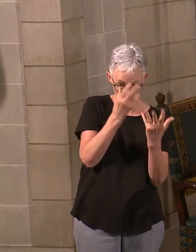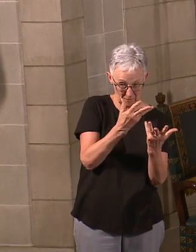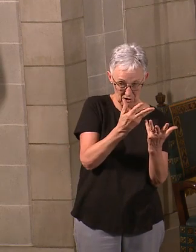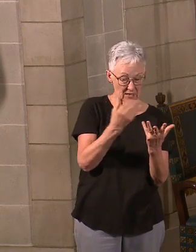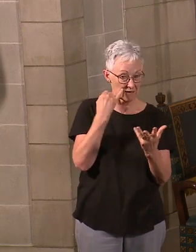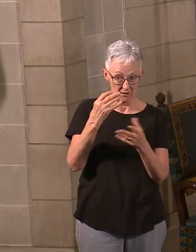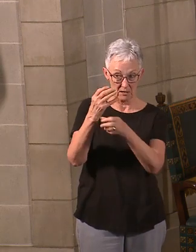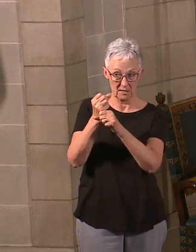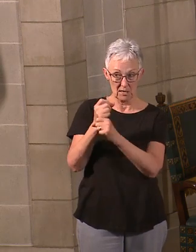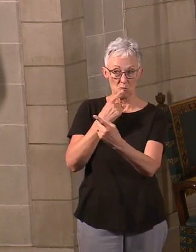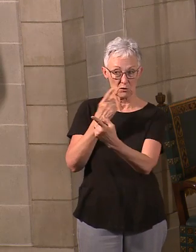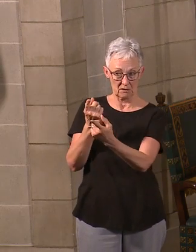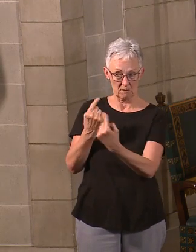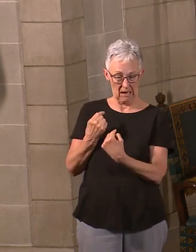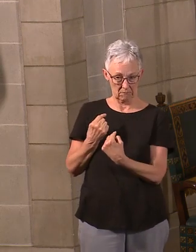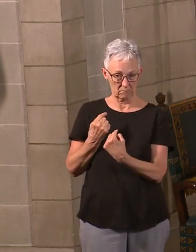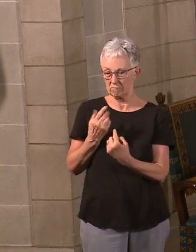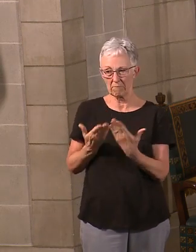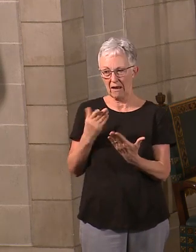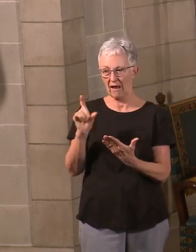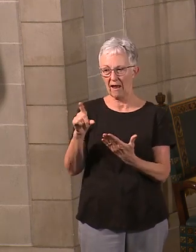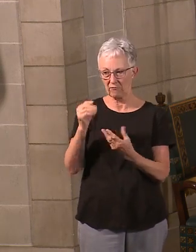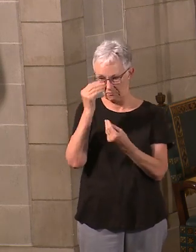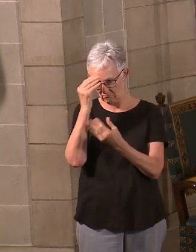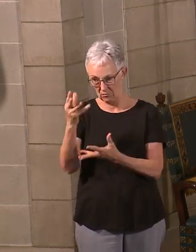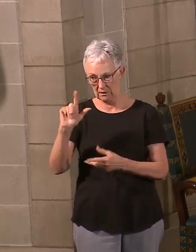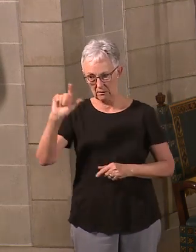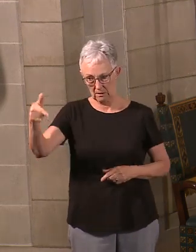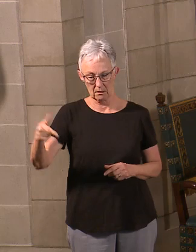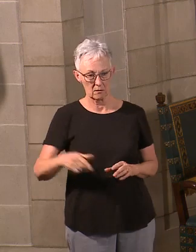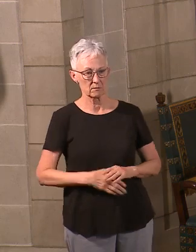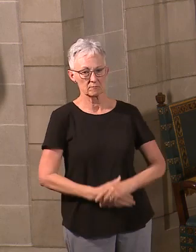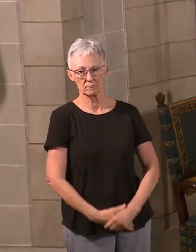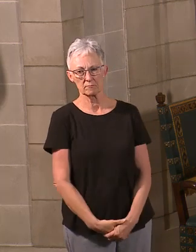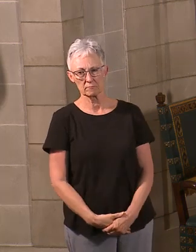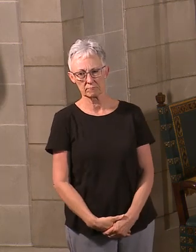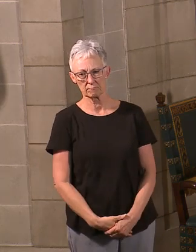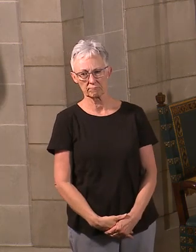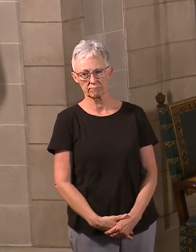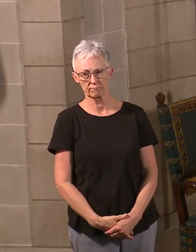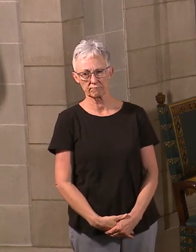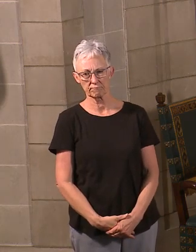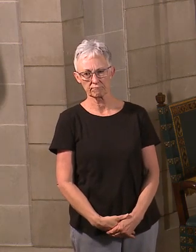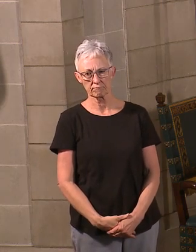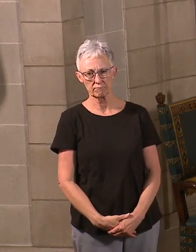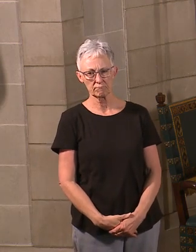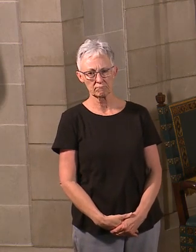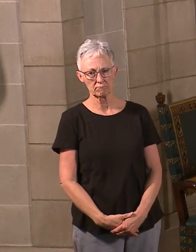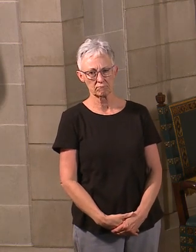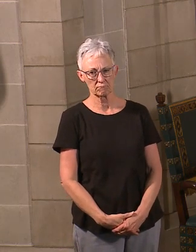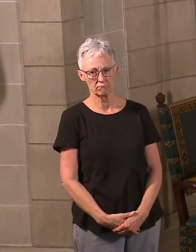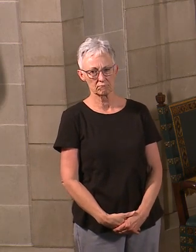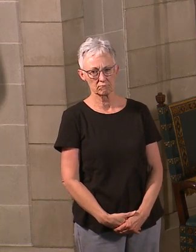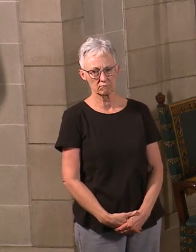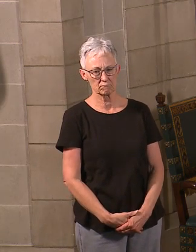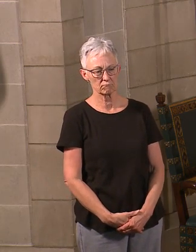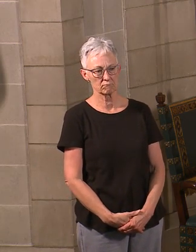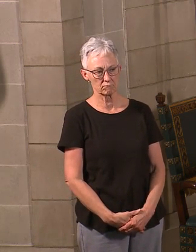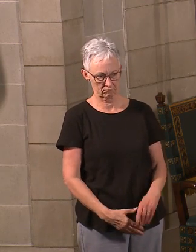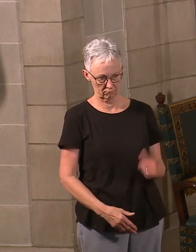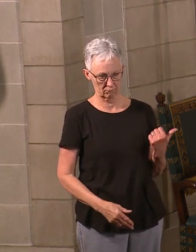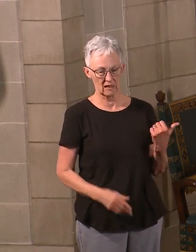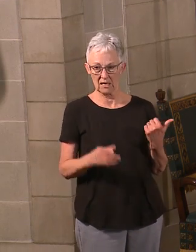we get a response back, we might have to just follow up with you later. Do we know if there's potential that any inmates were exposed? So